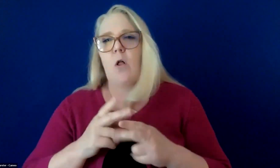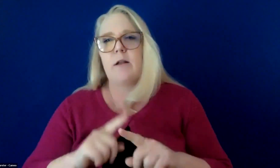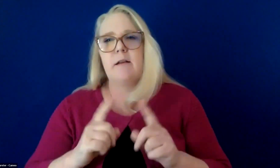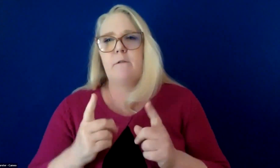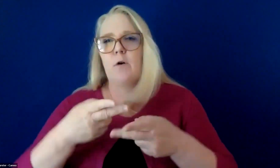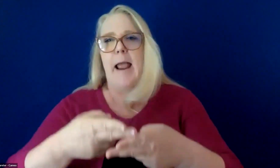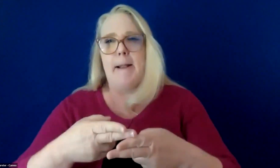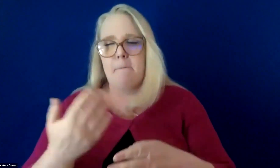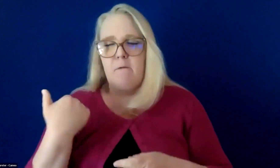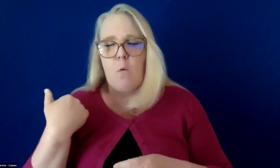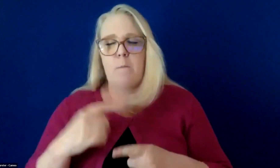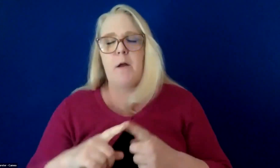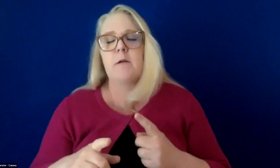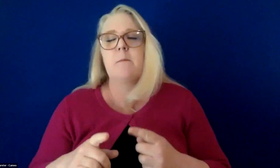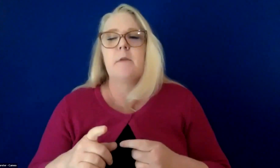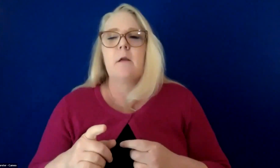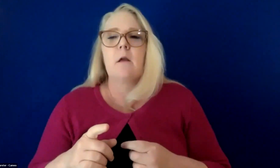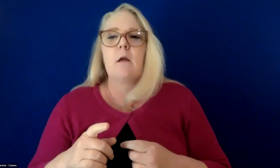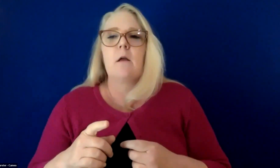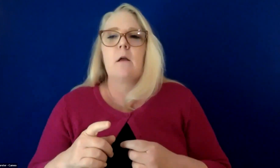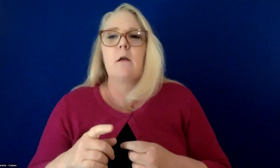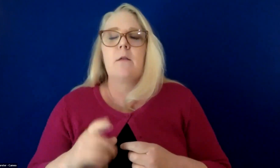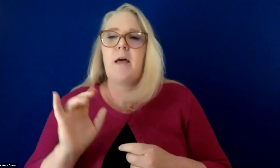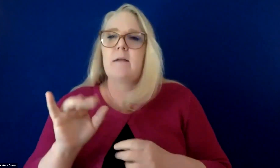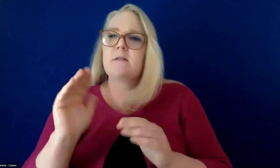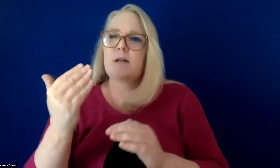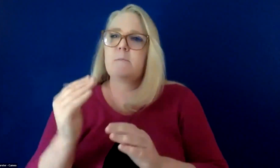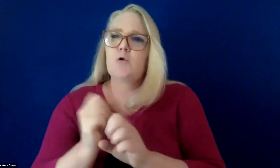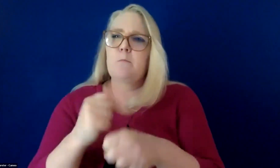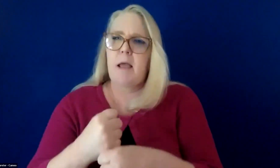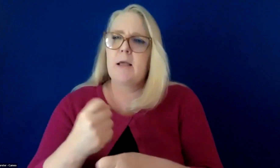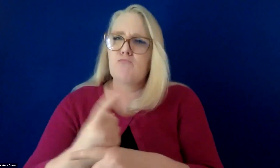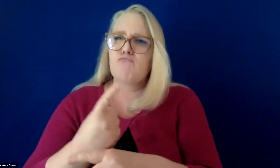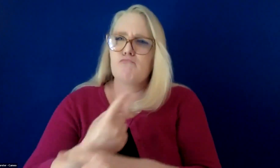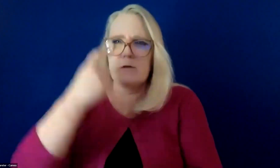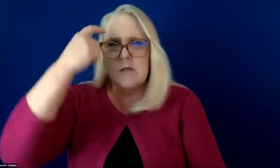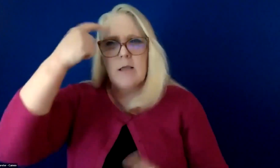SLS, are something that, may make sense in a model like that, where you have,